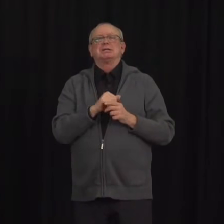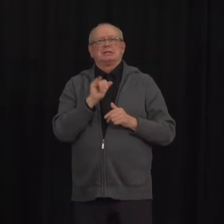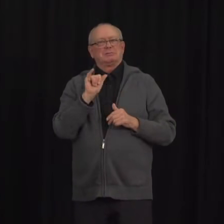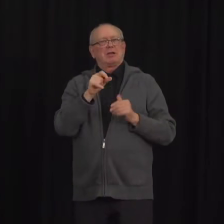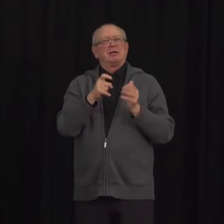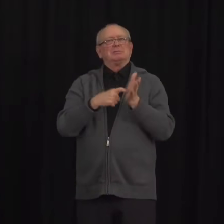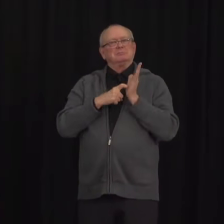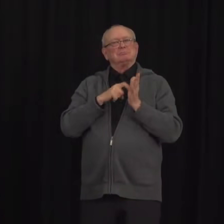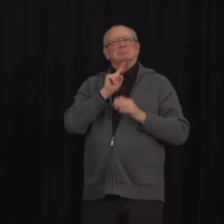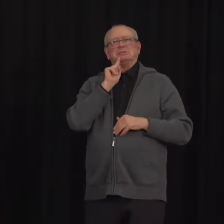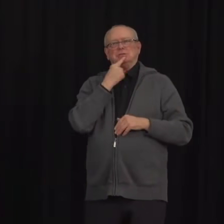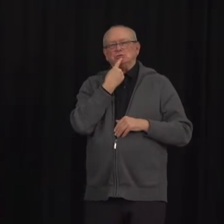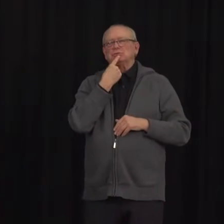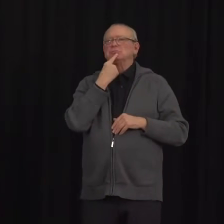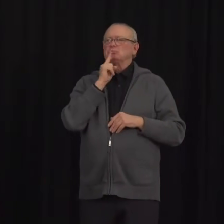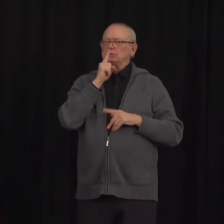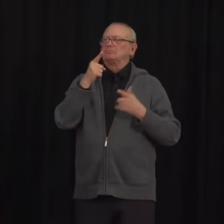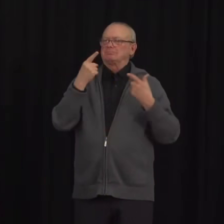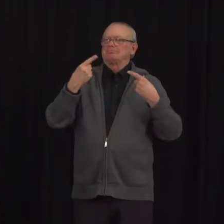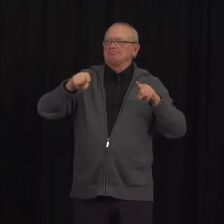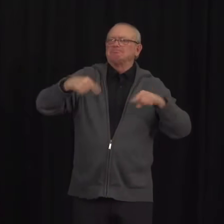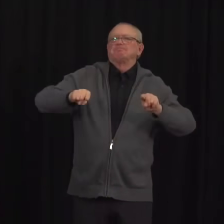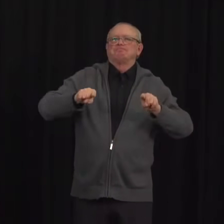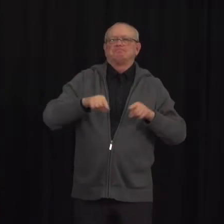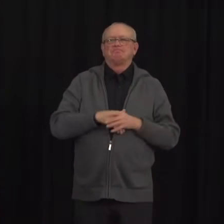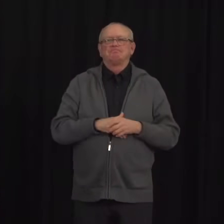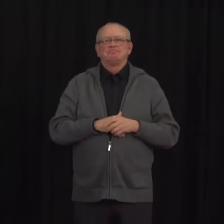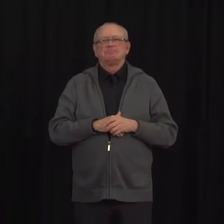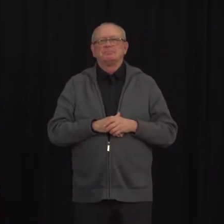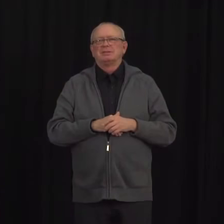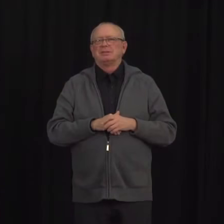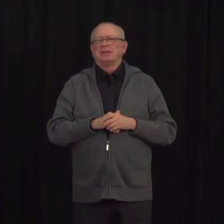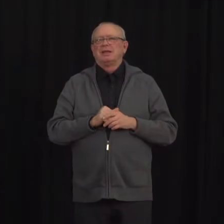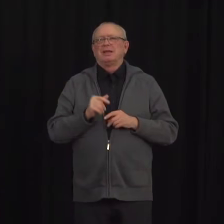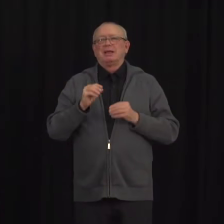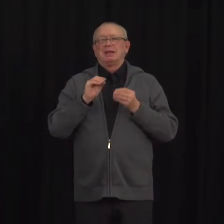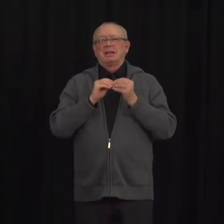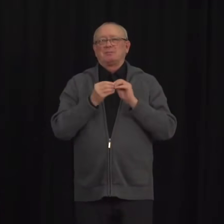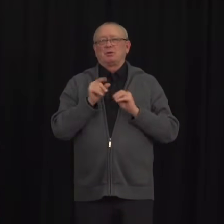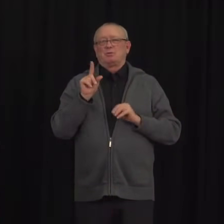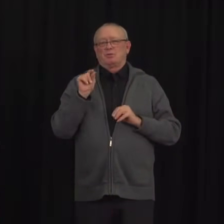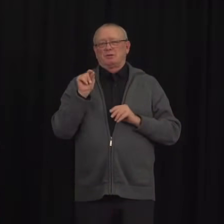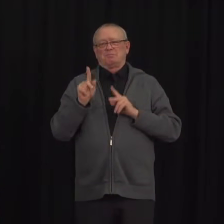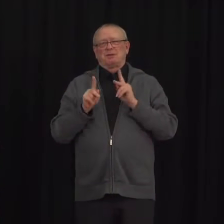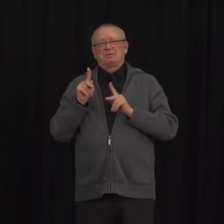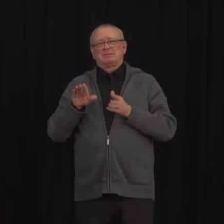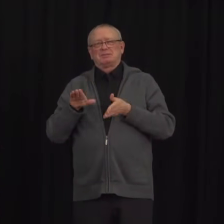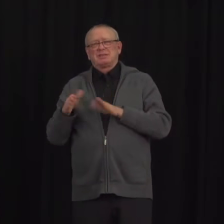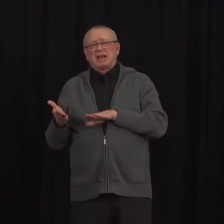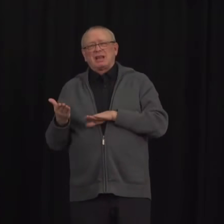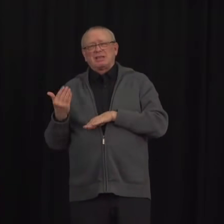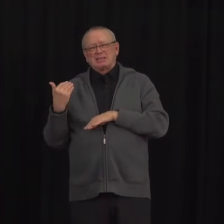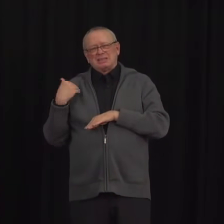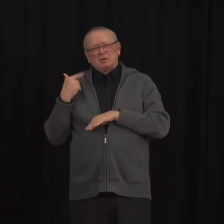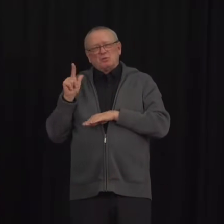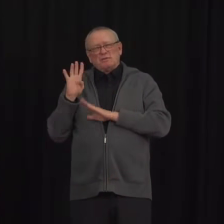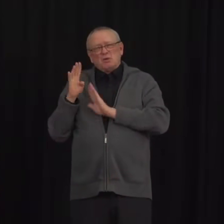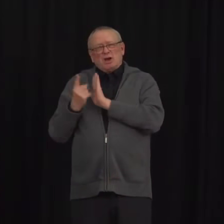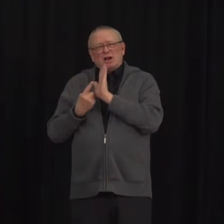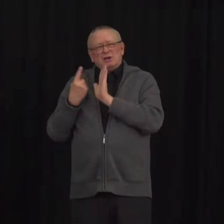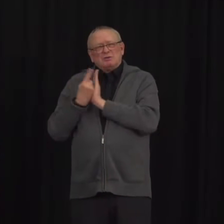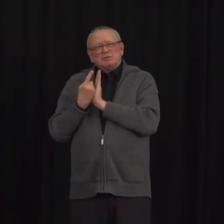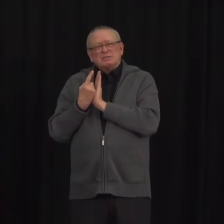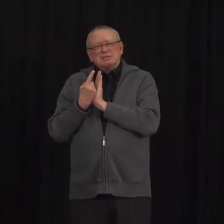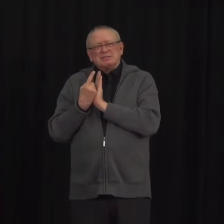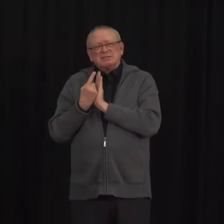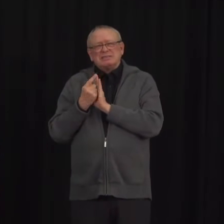situation is. And again, referring back to that statistic of 20 people who've died in the last 24 hours, 6 of